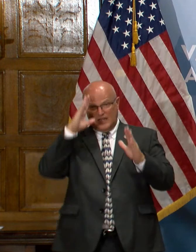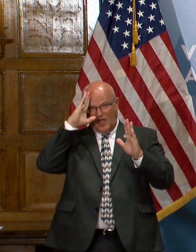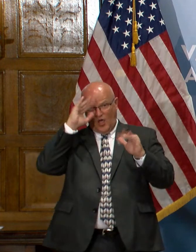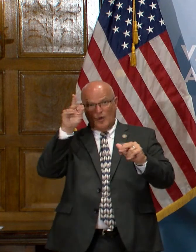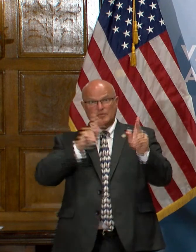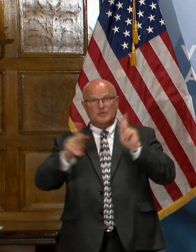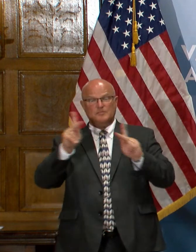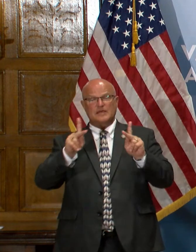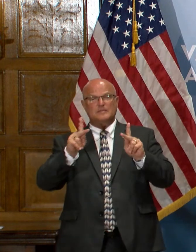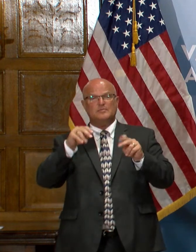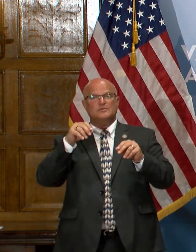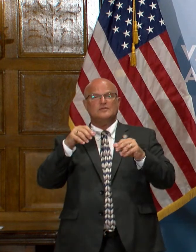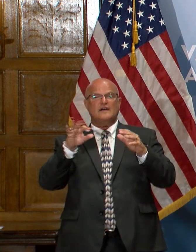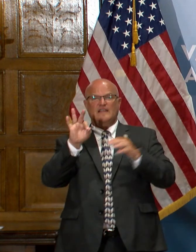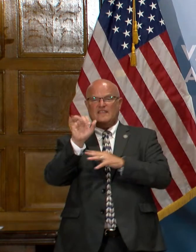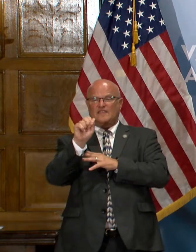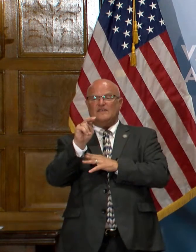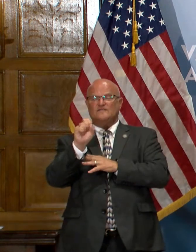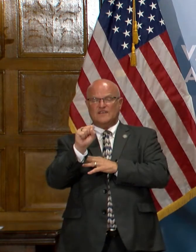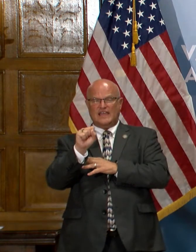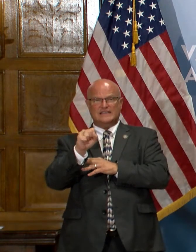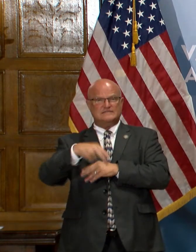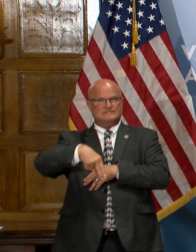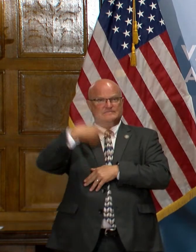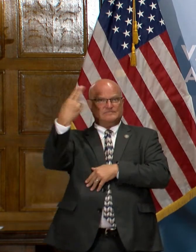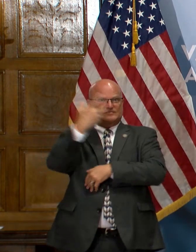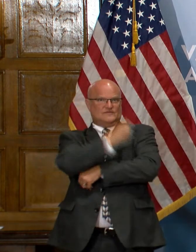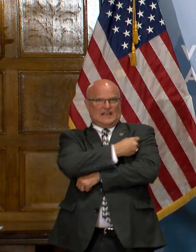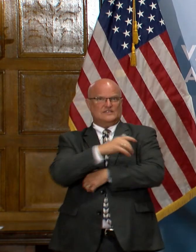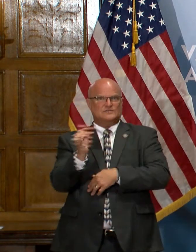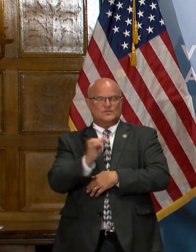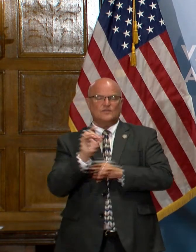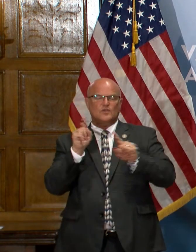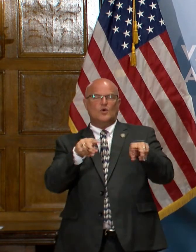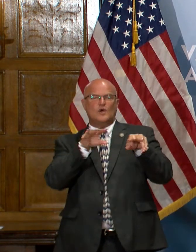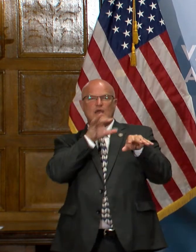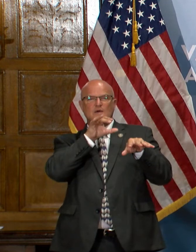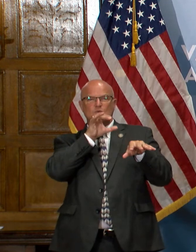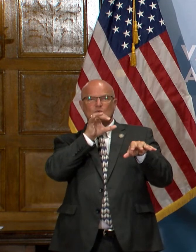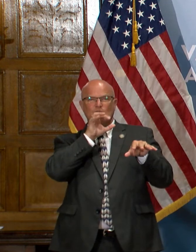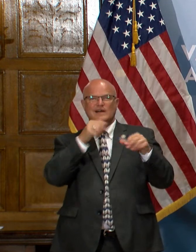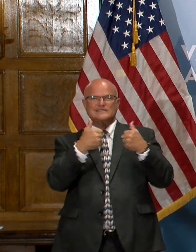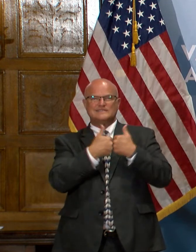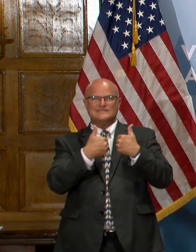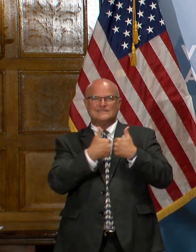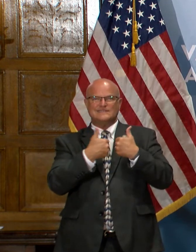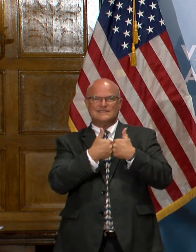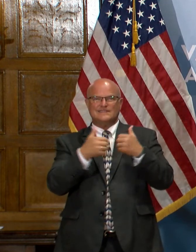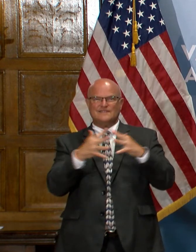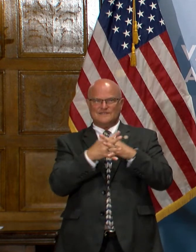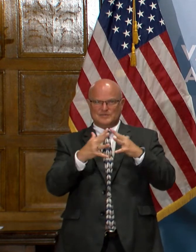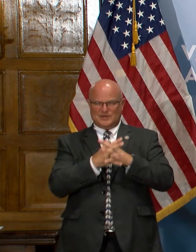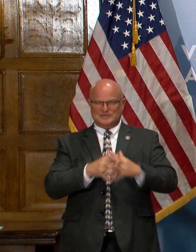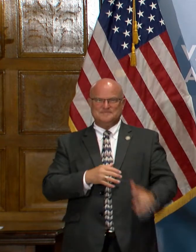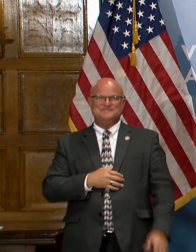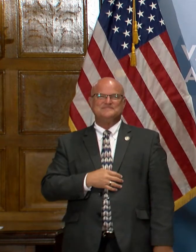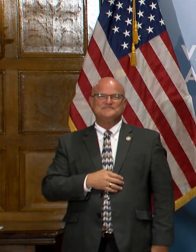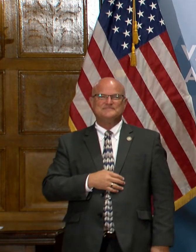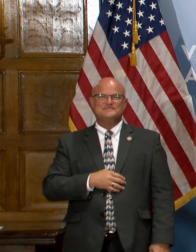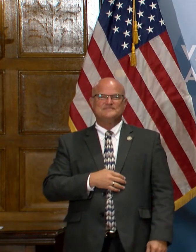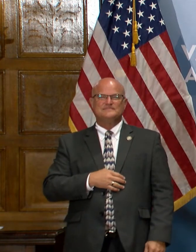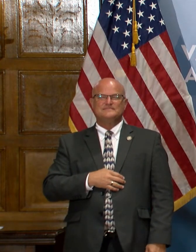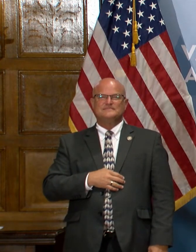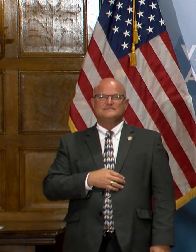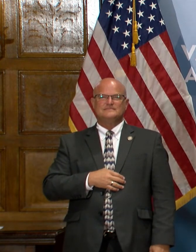will reach the same high level of vaccination as they go to watch them perform on the athletic field.